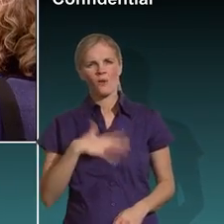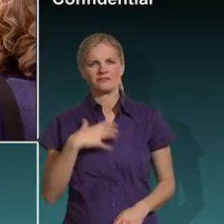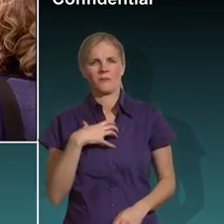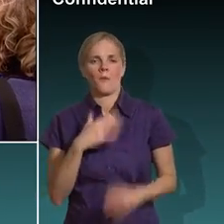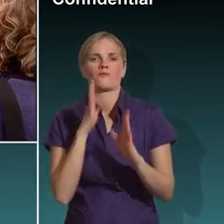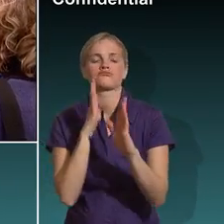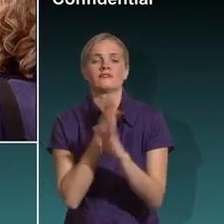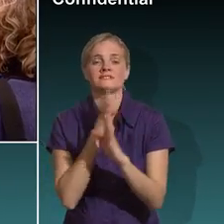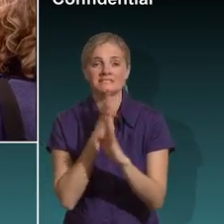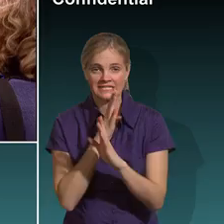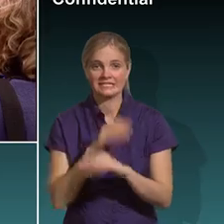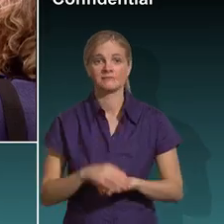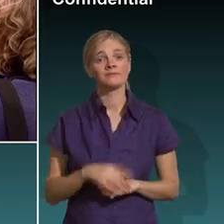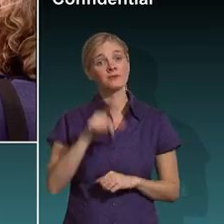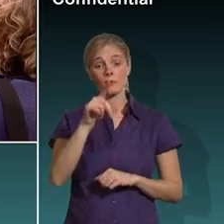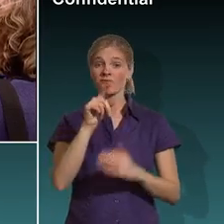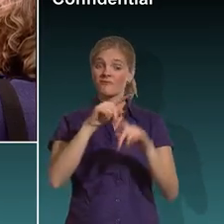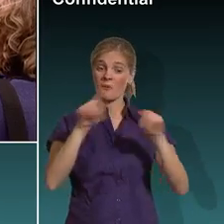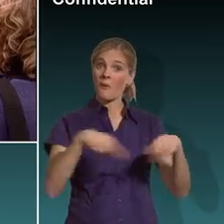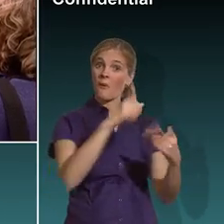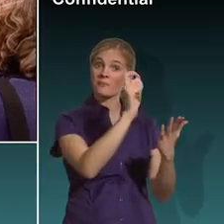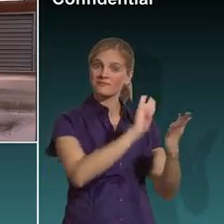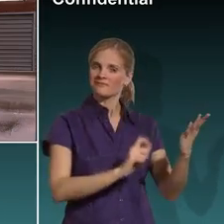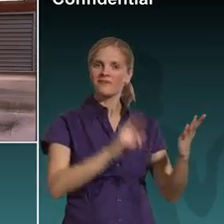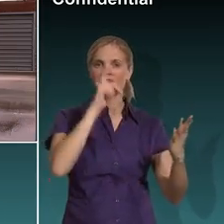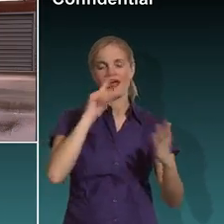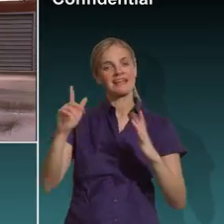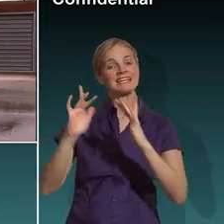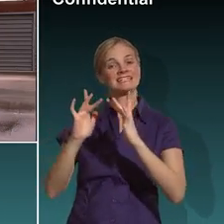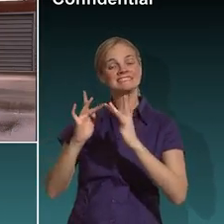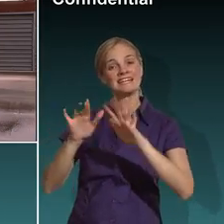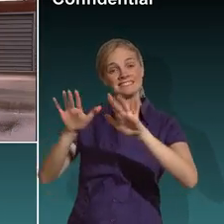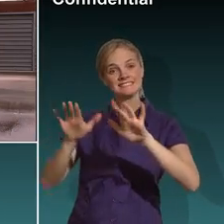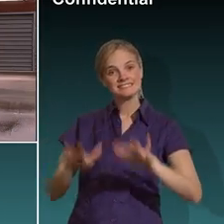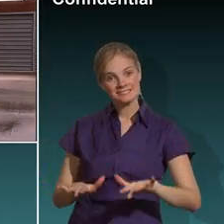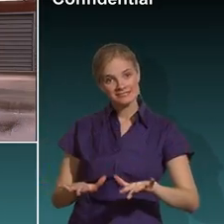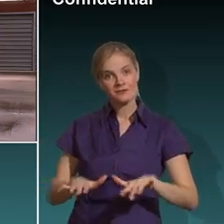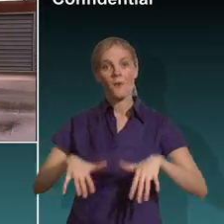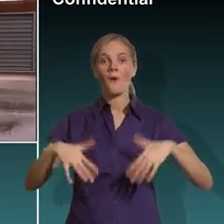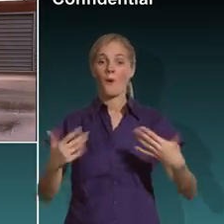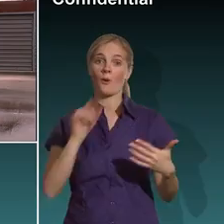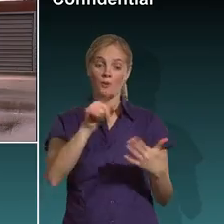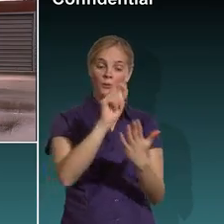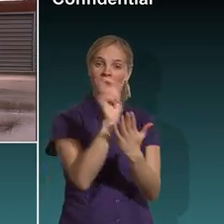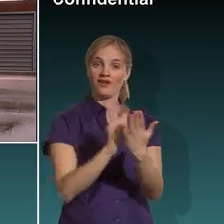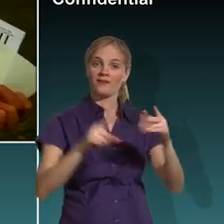If you're feeling a bit uneasy and want a bit more privacy, you can complete your forms online.